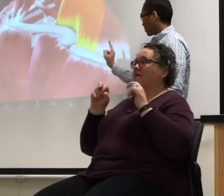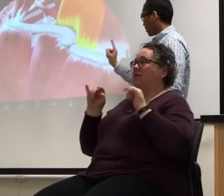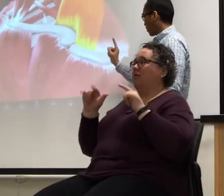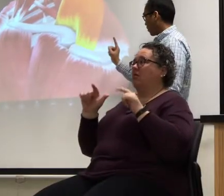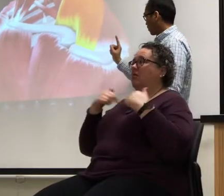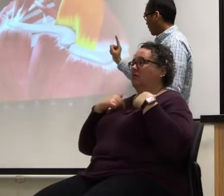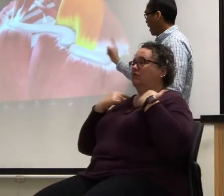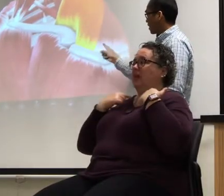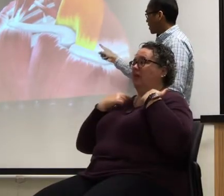And also, that is